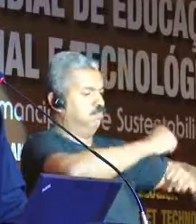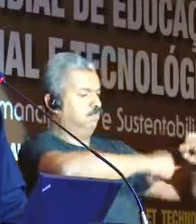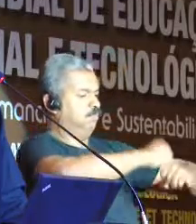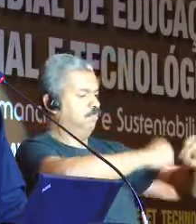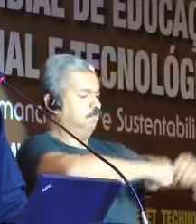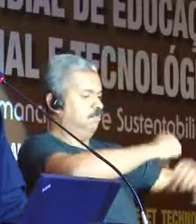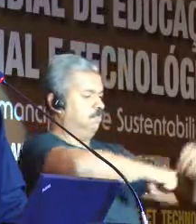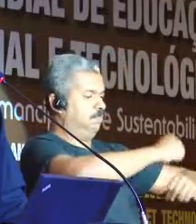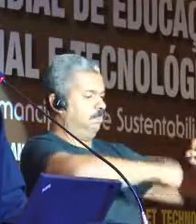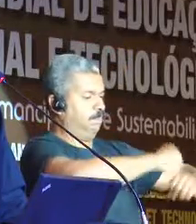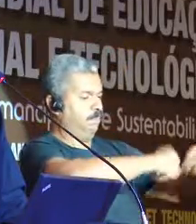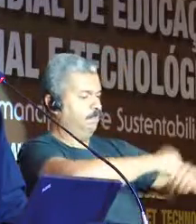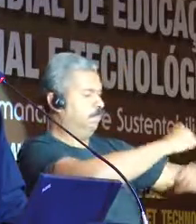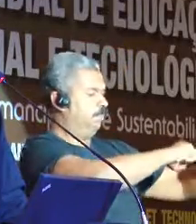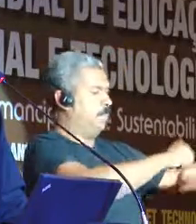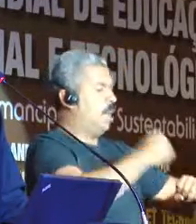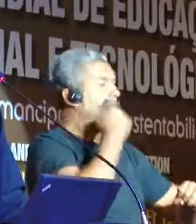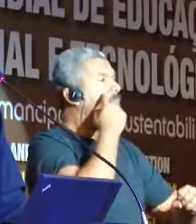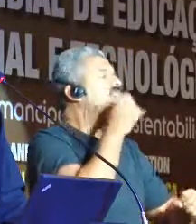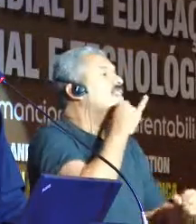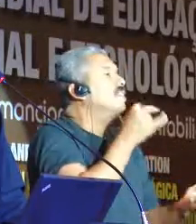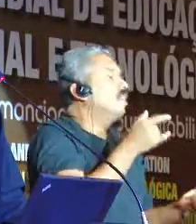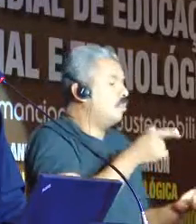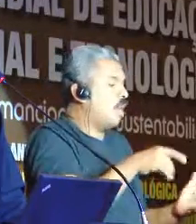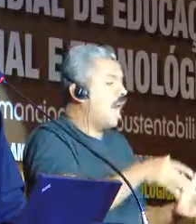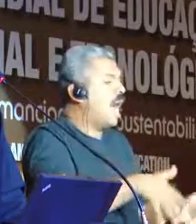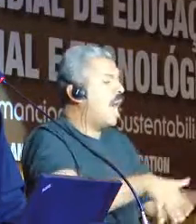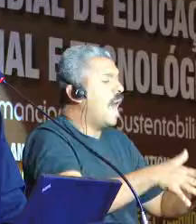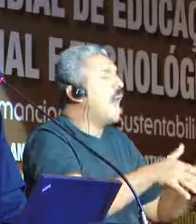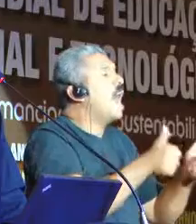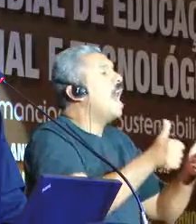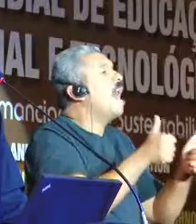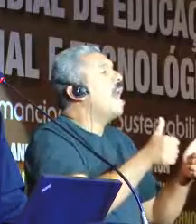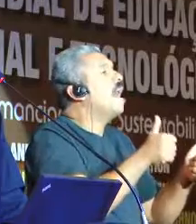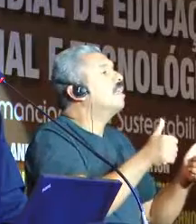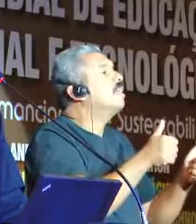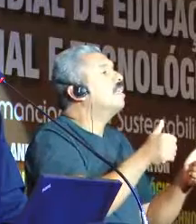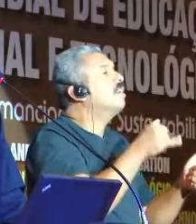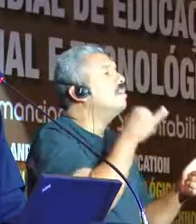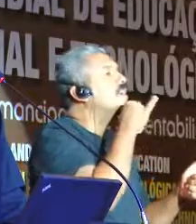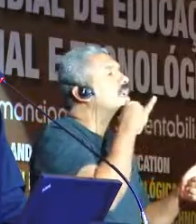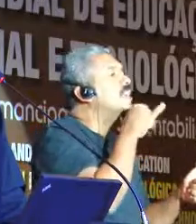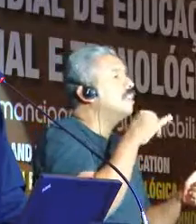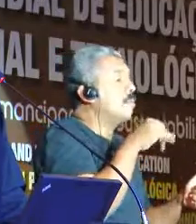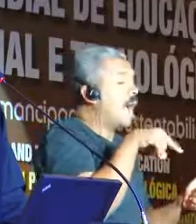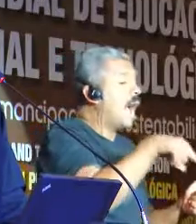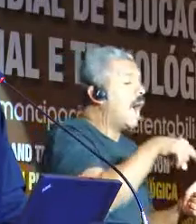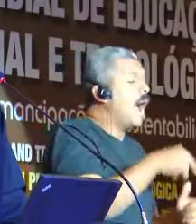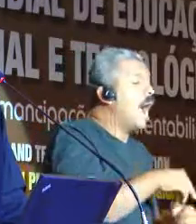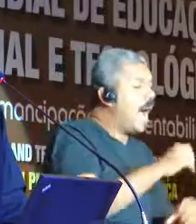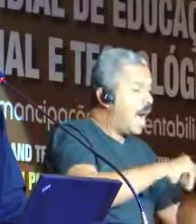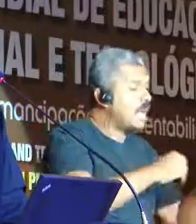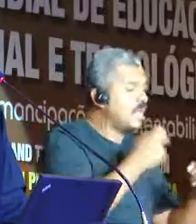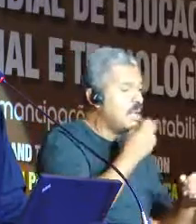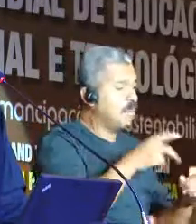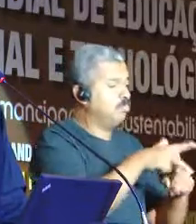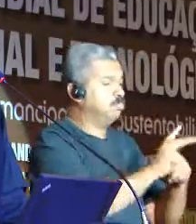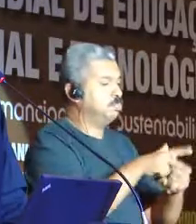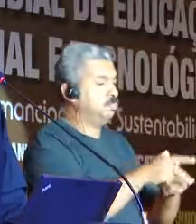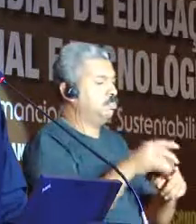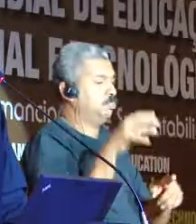your machines are going to buy your cars? And Henry